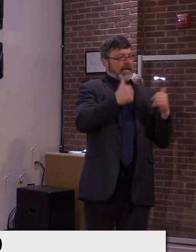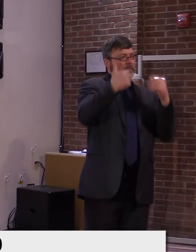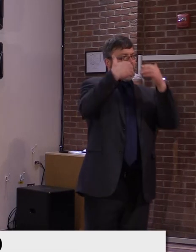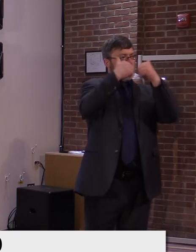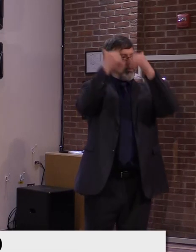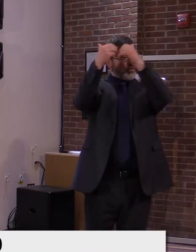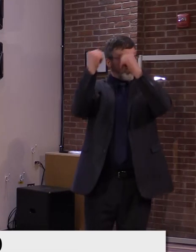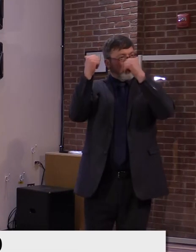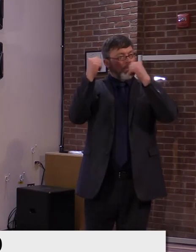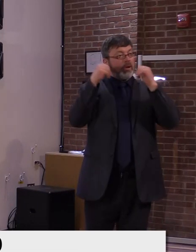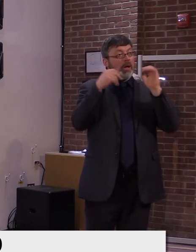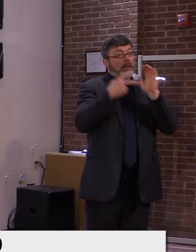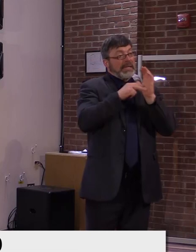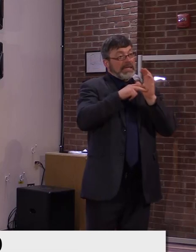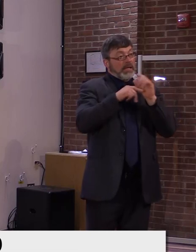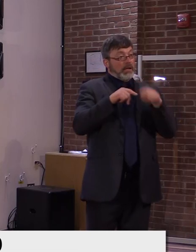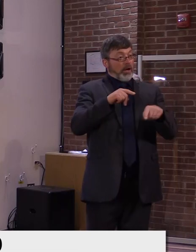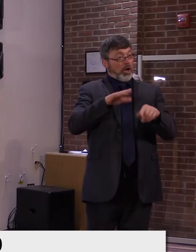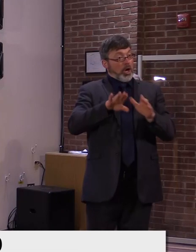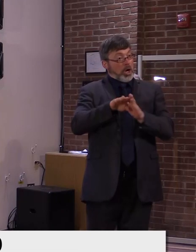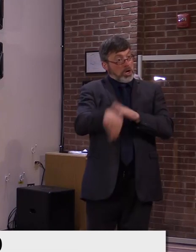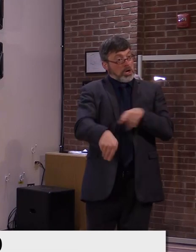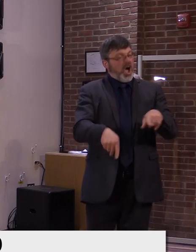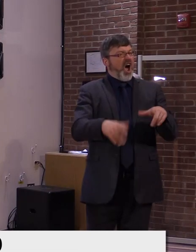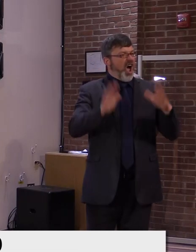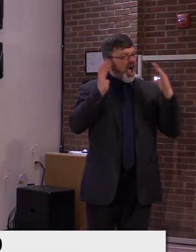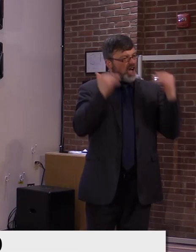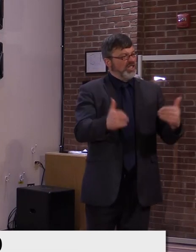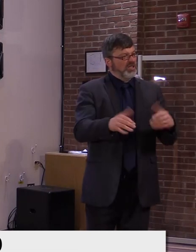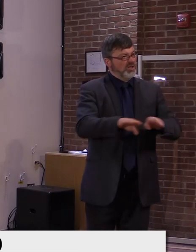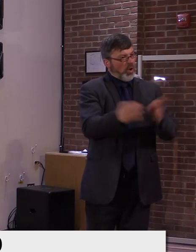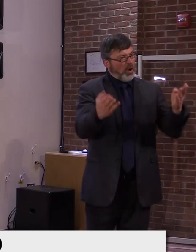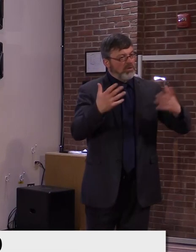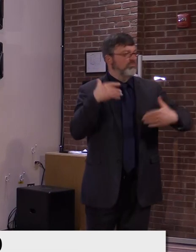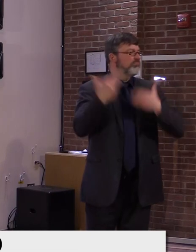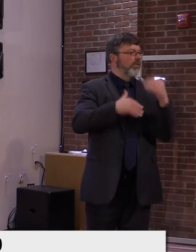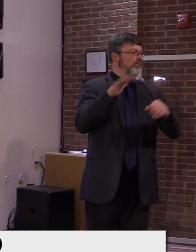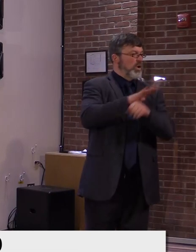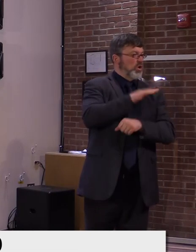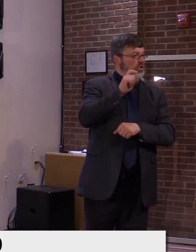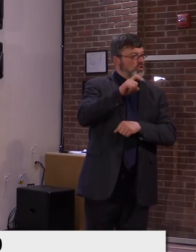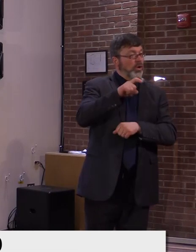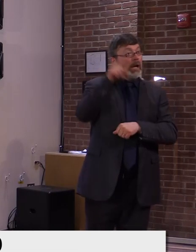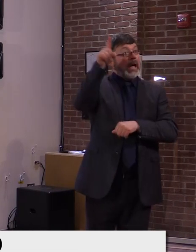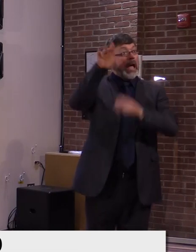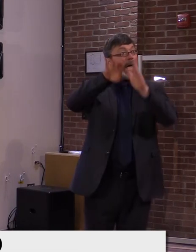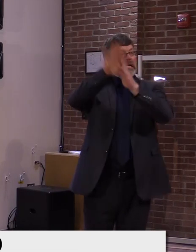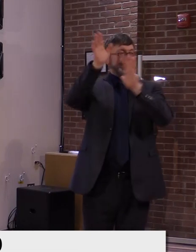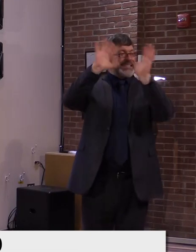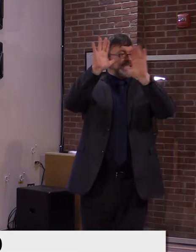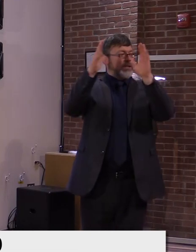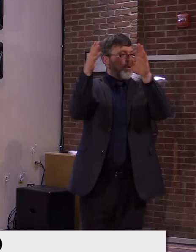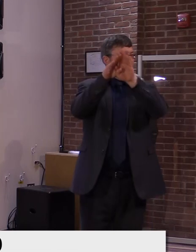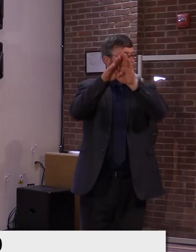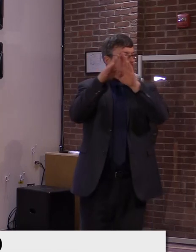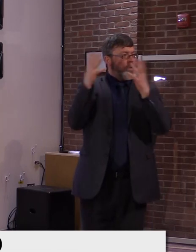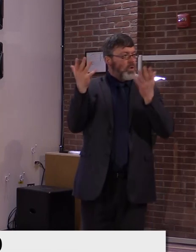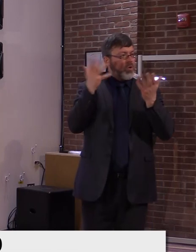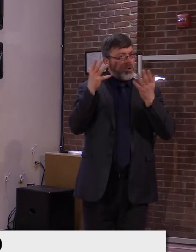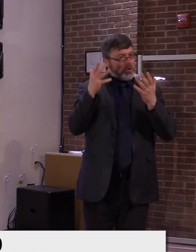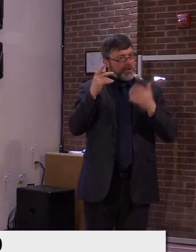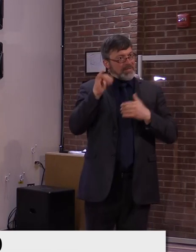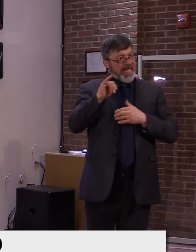and make those areas more restrictive so you don't disrupt the economy from top across the entire